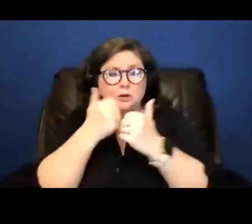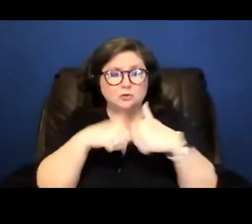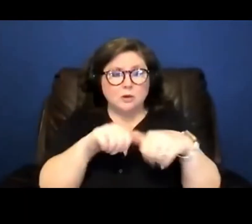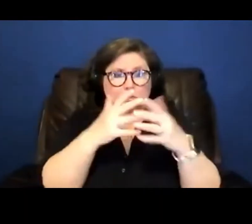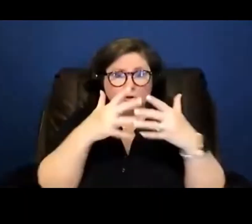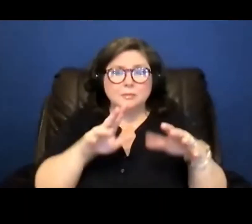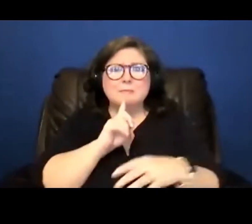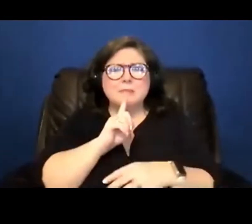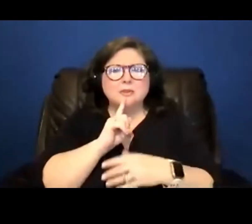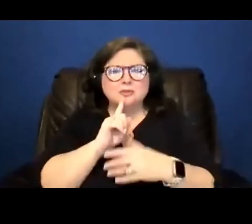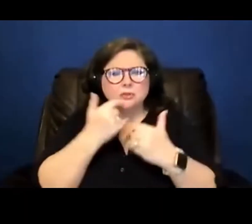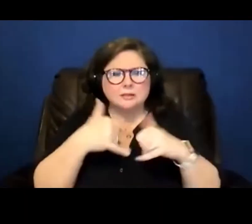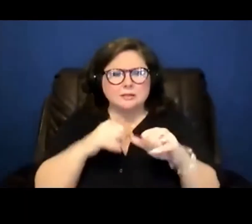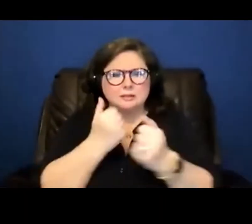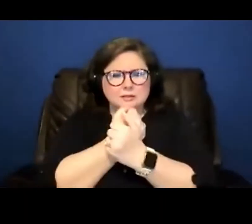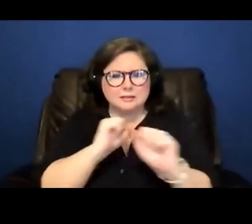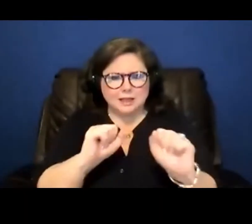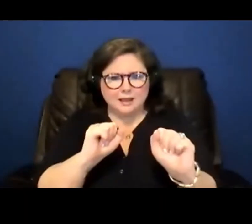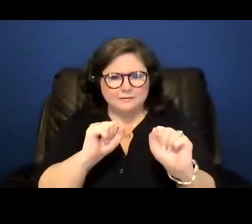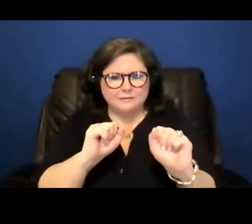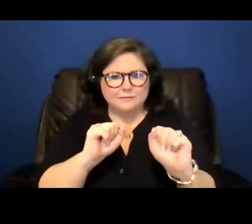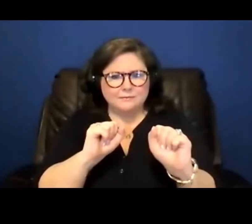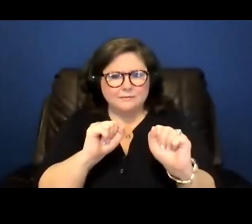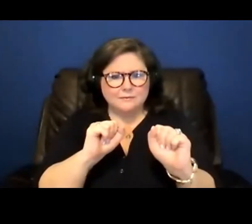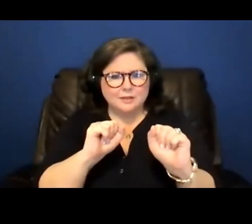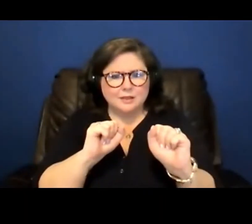safe and that